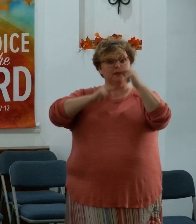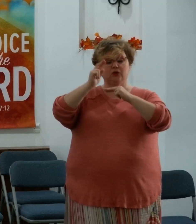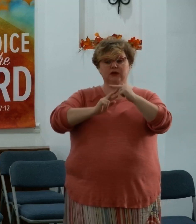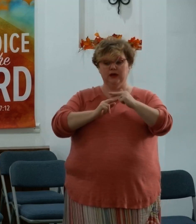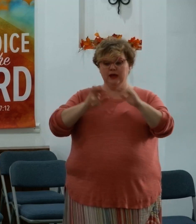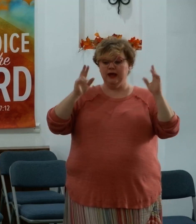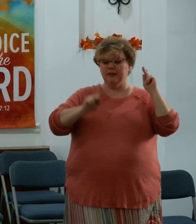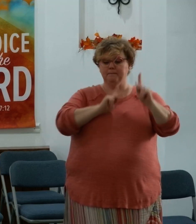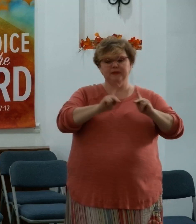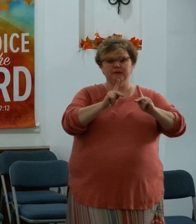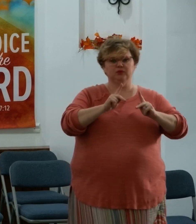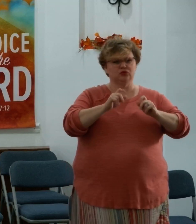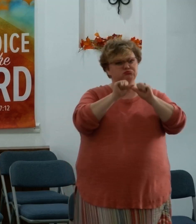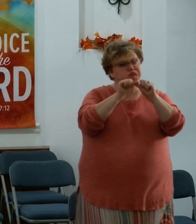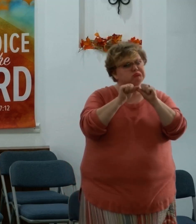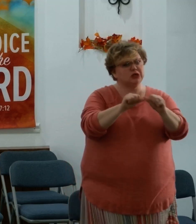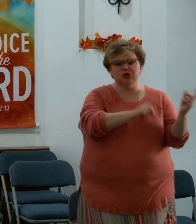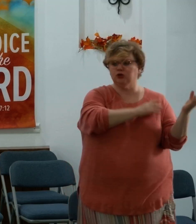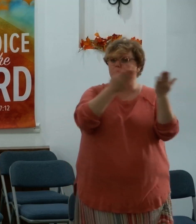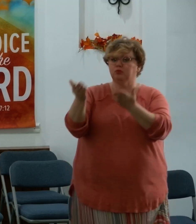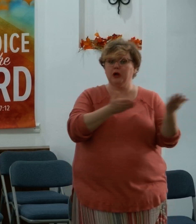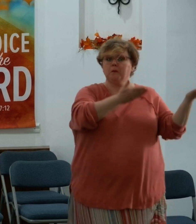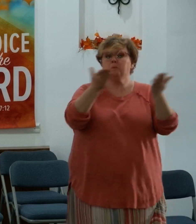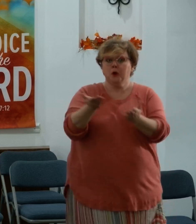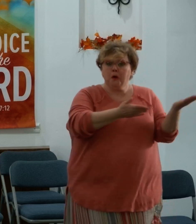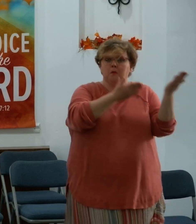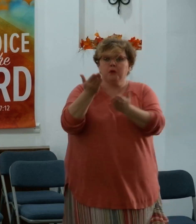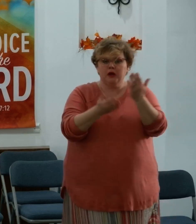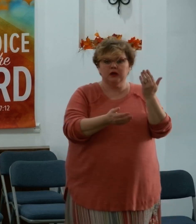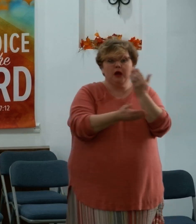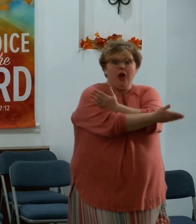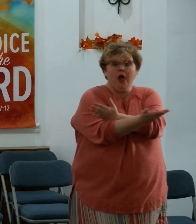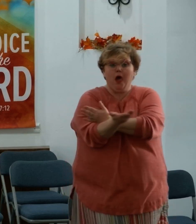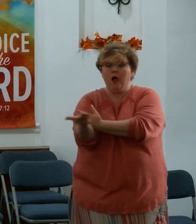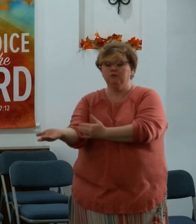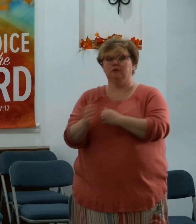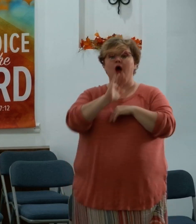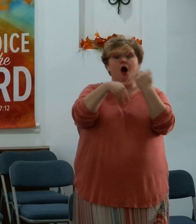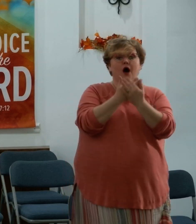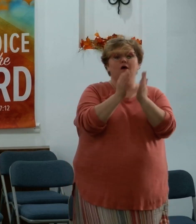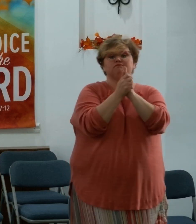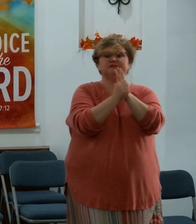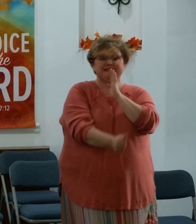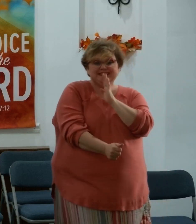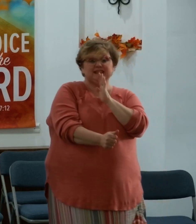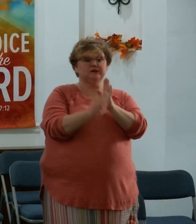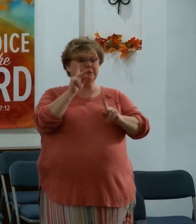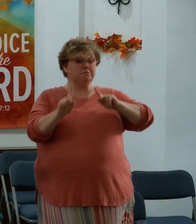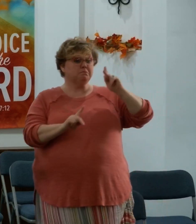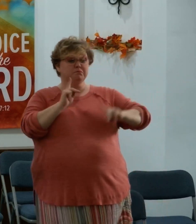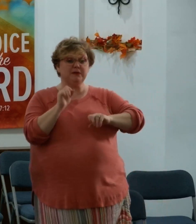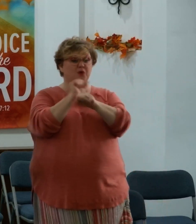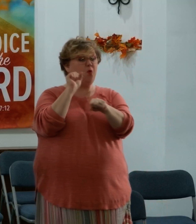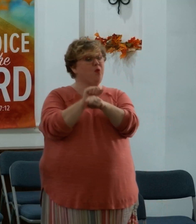continued to bring freewill offerings morning after morning. Verse 4, so all the skilled craftsmen who were doing all the work